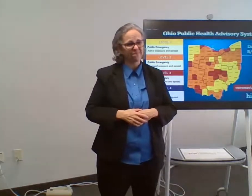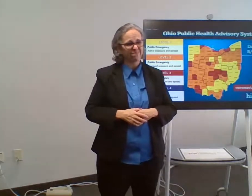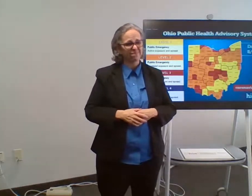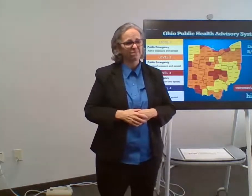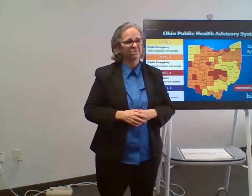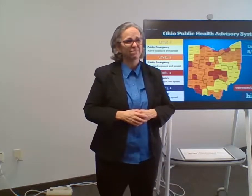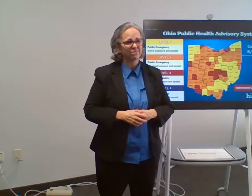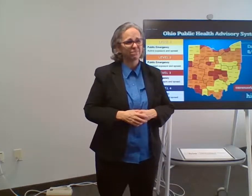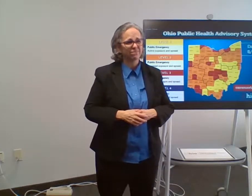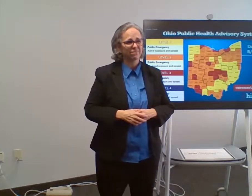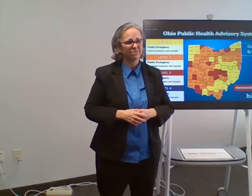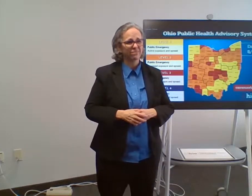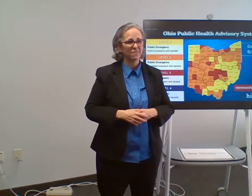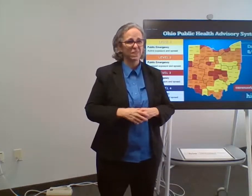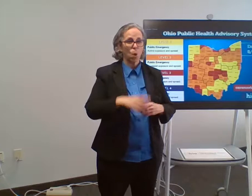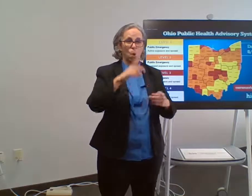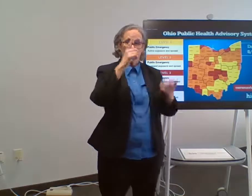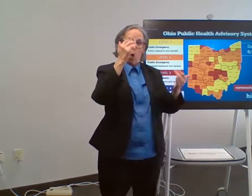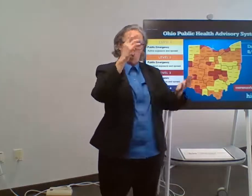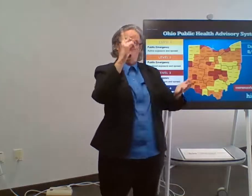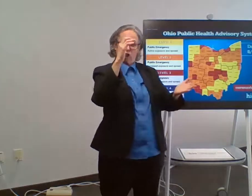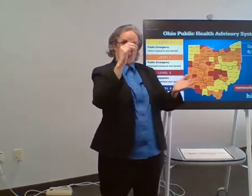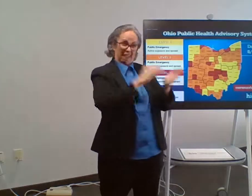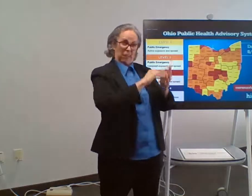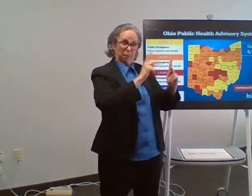coronavirus per 100,000 in the past 2 weeks.